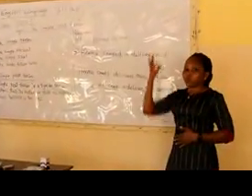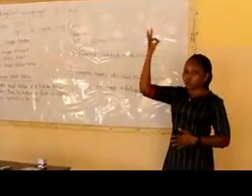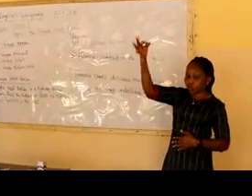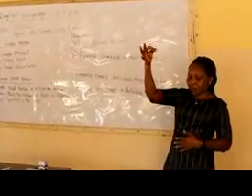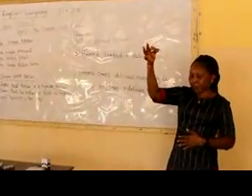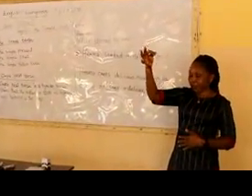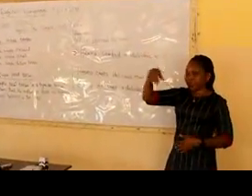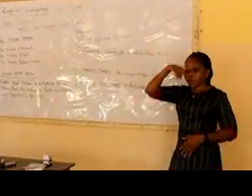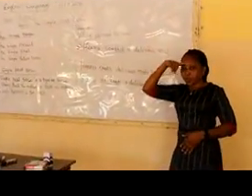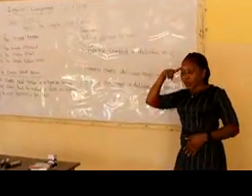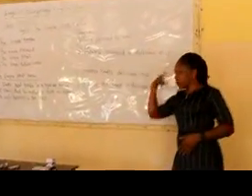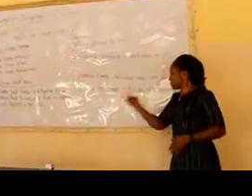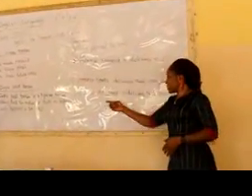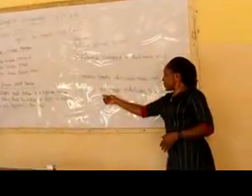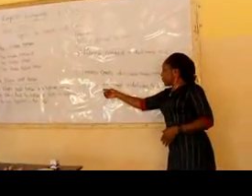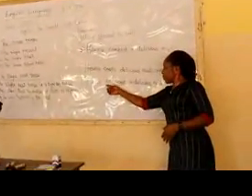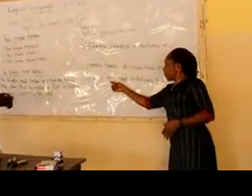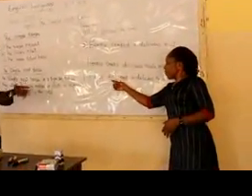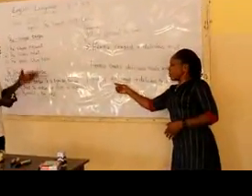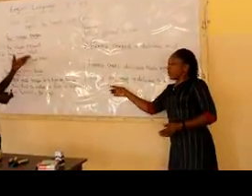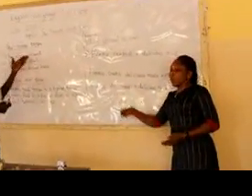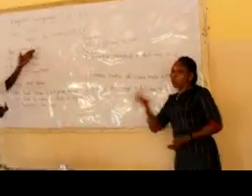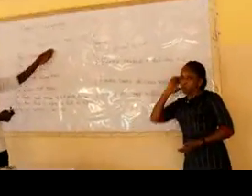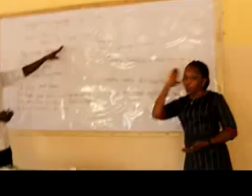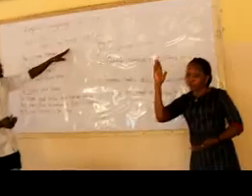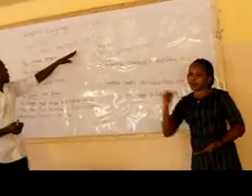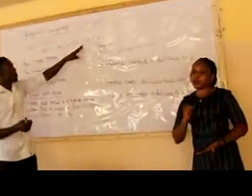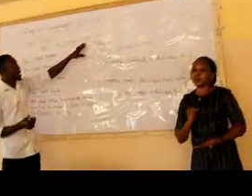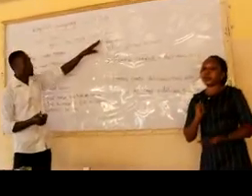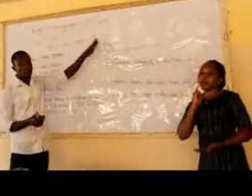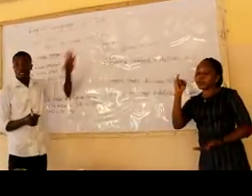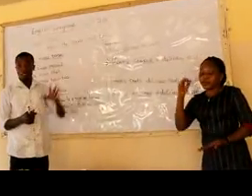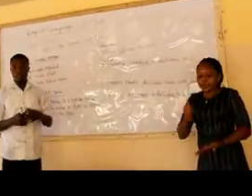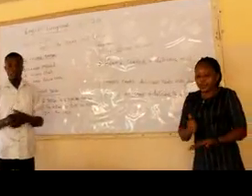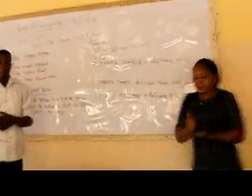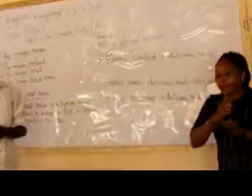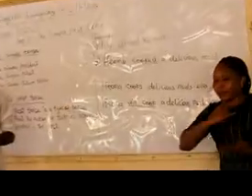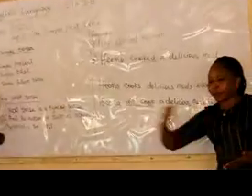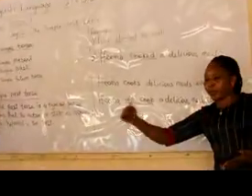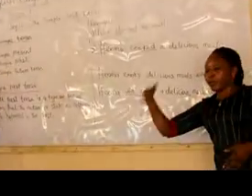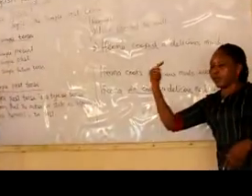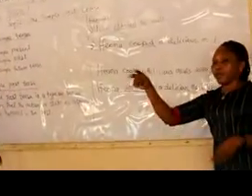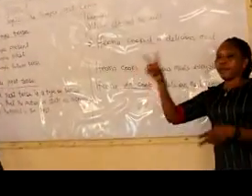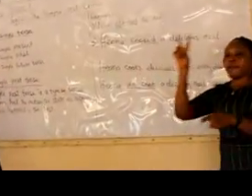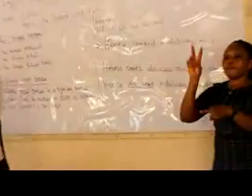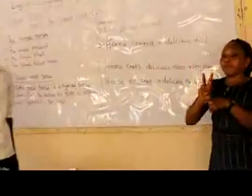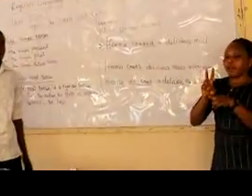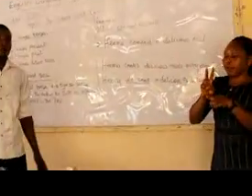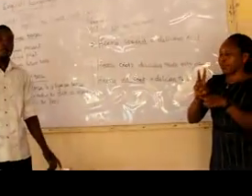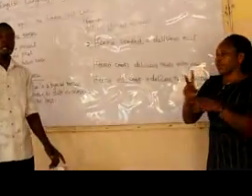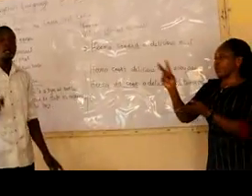future. But we are looking at the simple past tense. How do